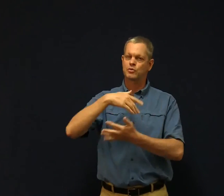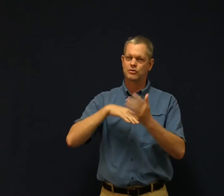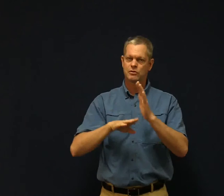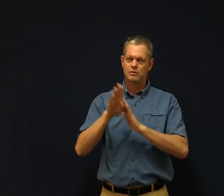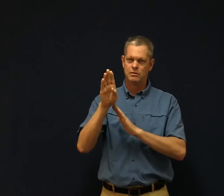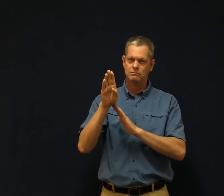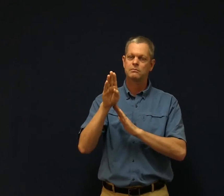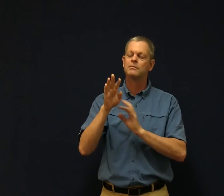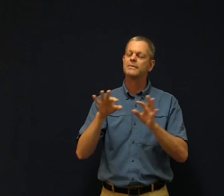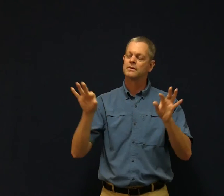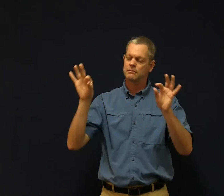peer interaction.